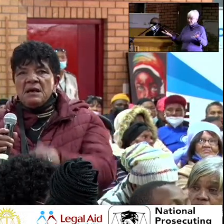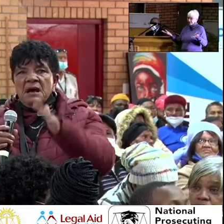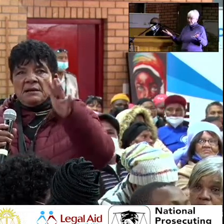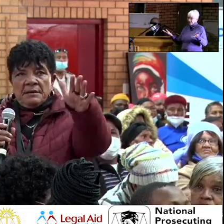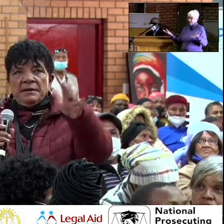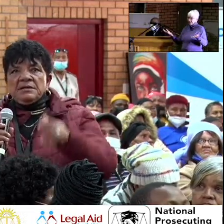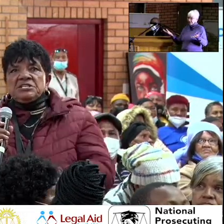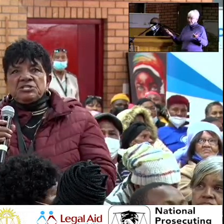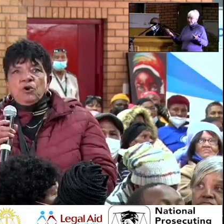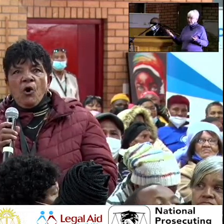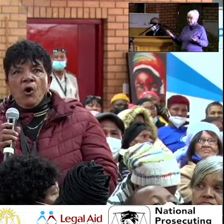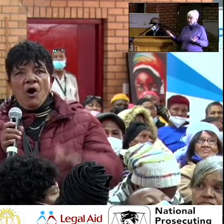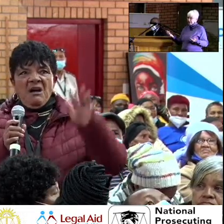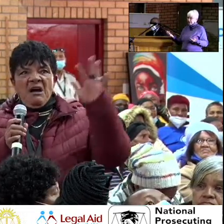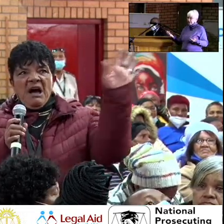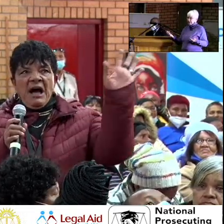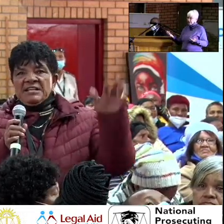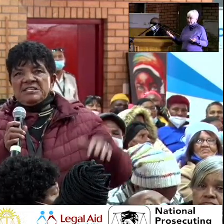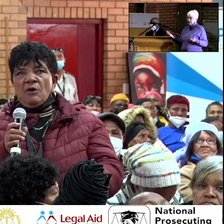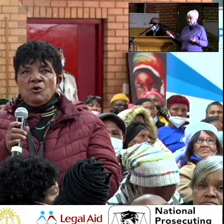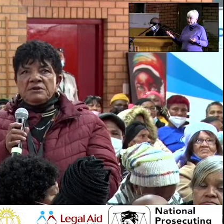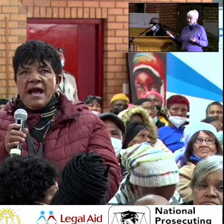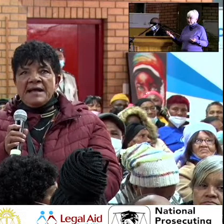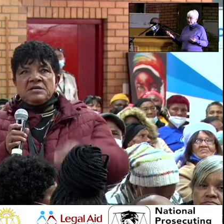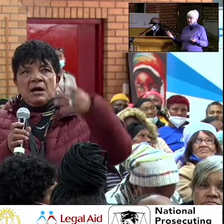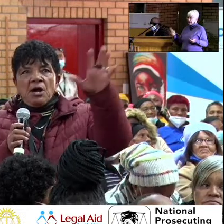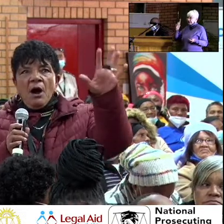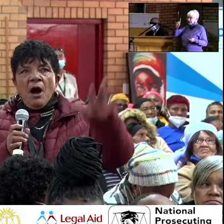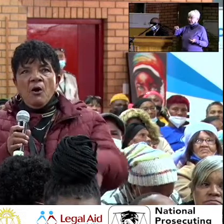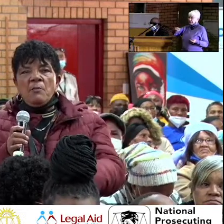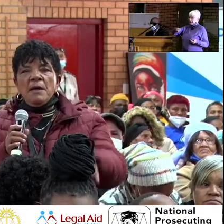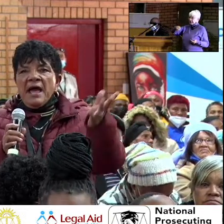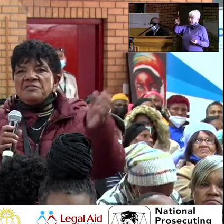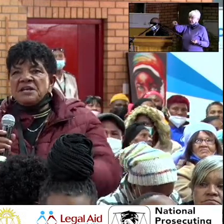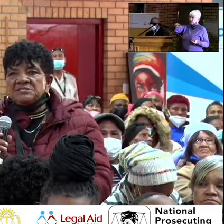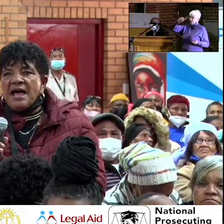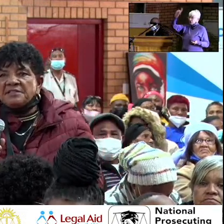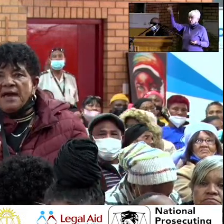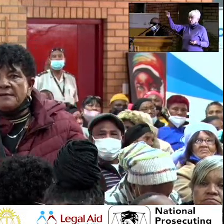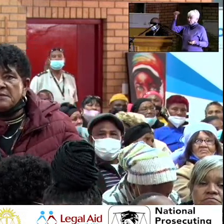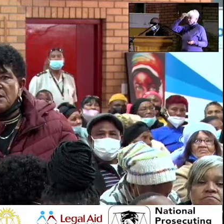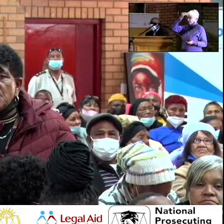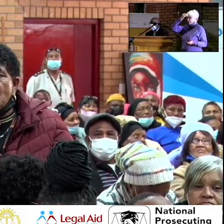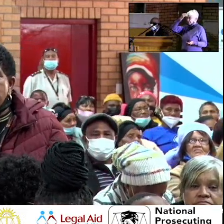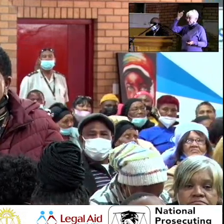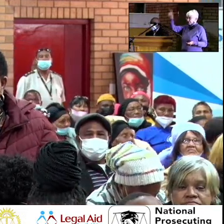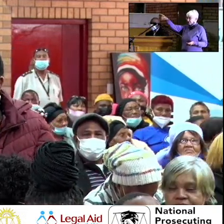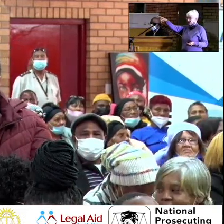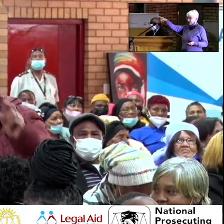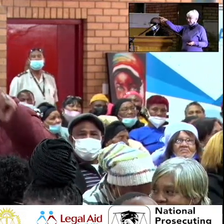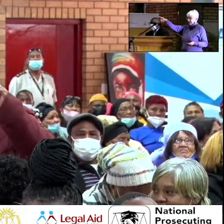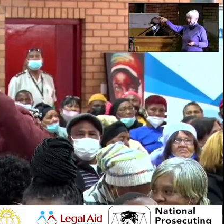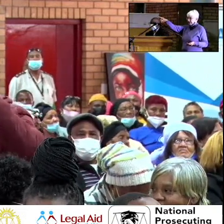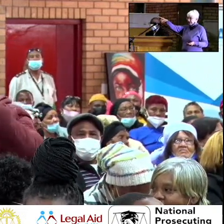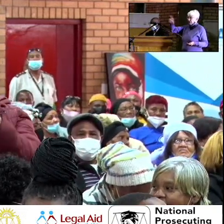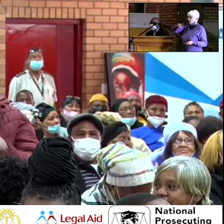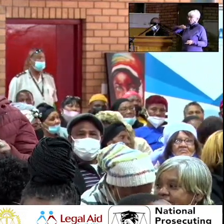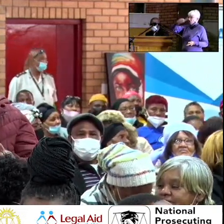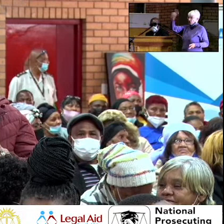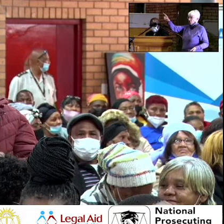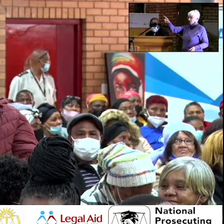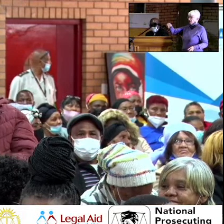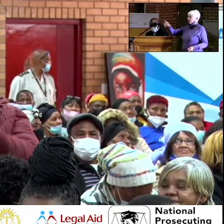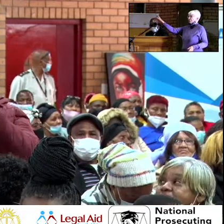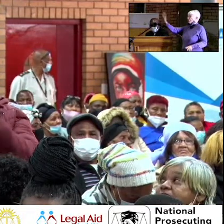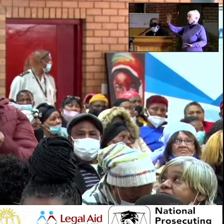station, she's a go-go, she don't look nice, go home, and things like that. You understand? So I